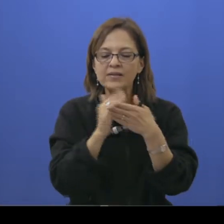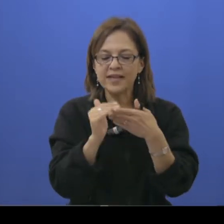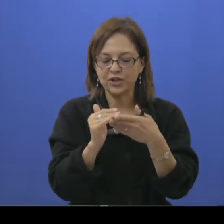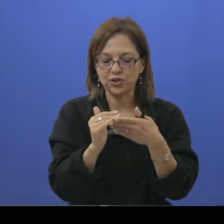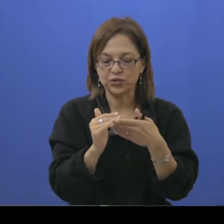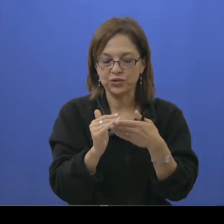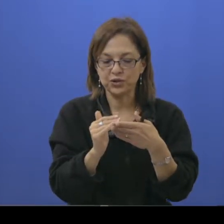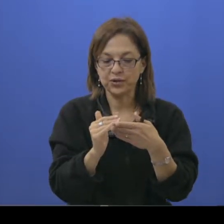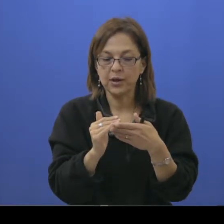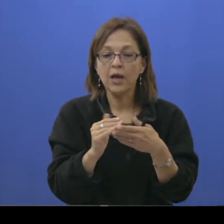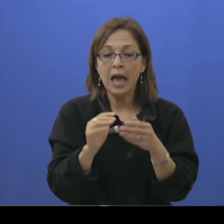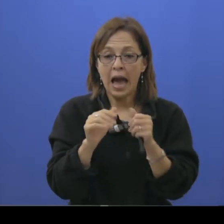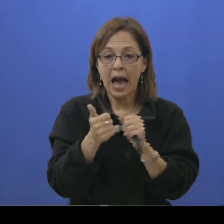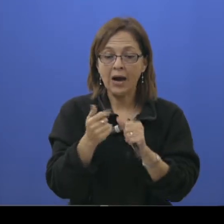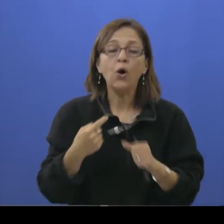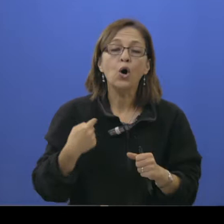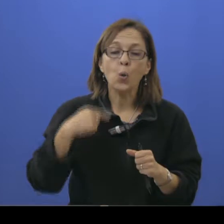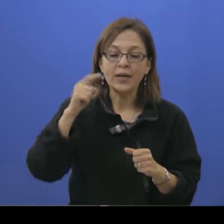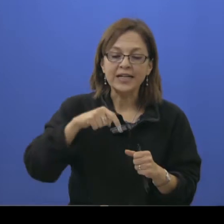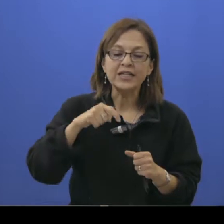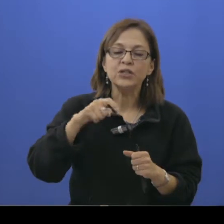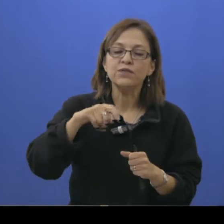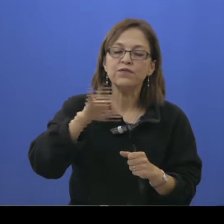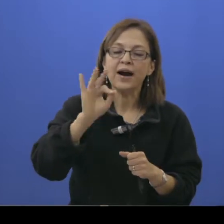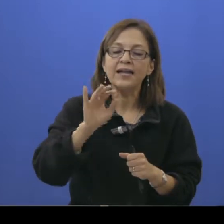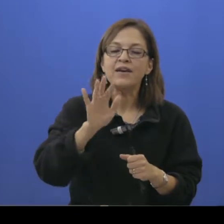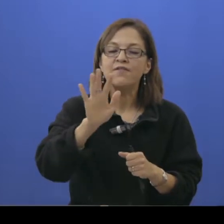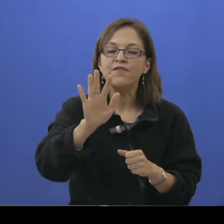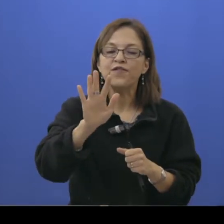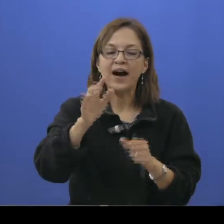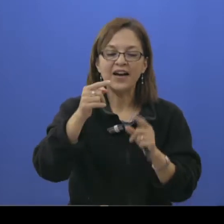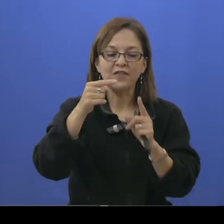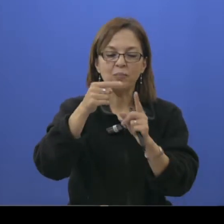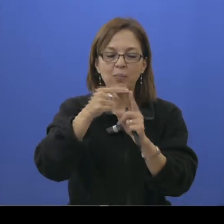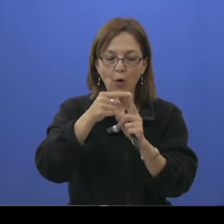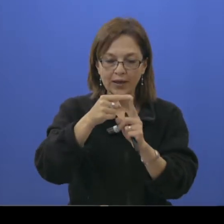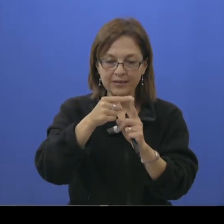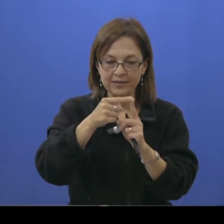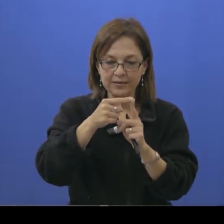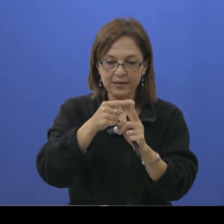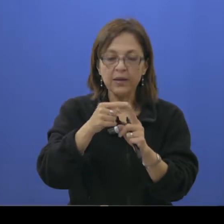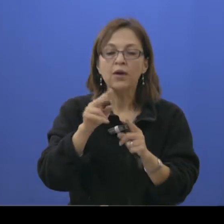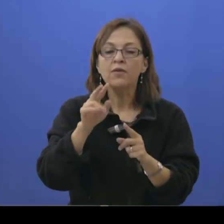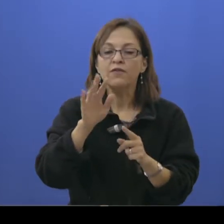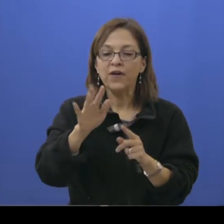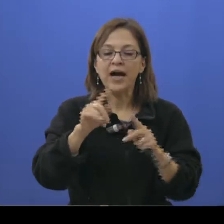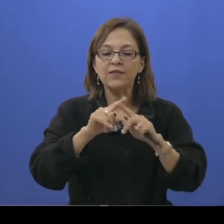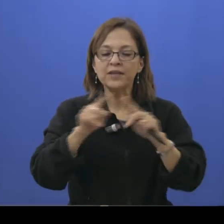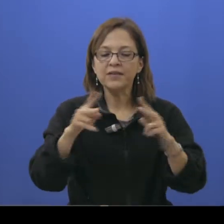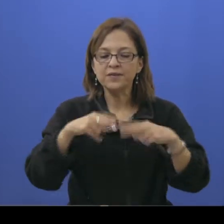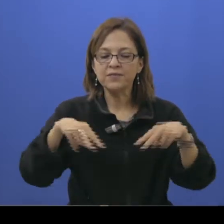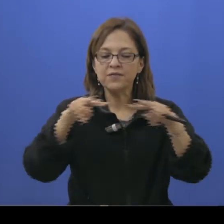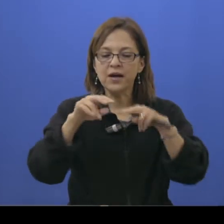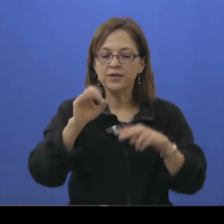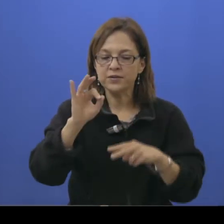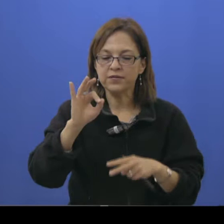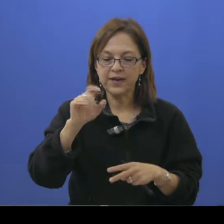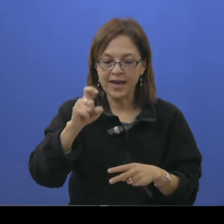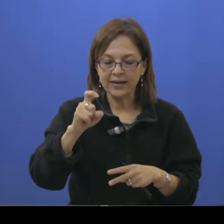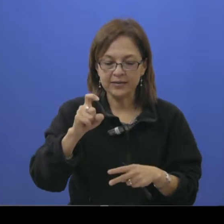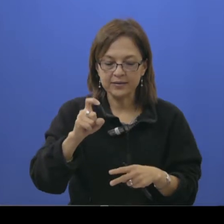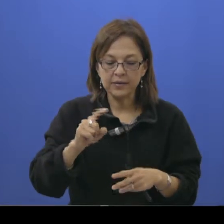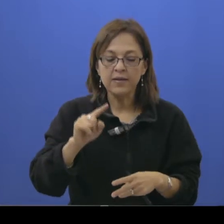equal sections. How? We need to find 5 points, 5 different values